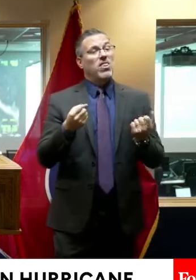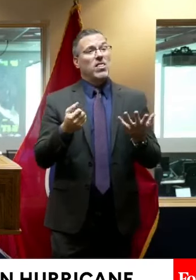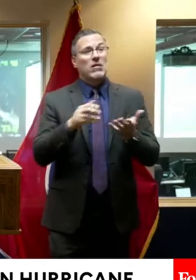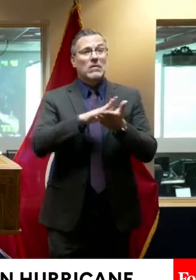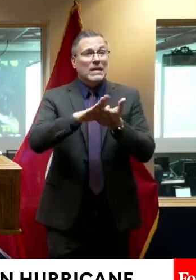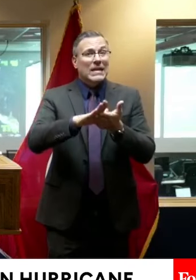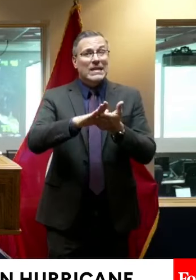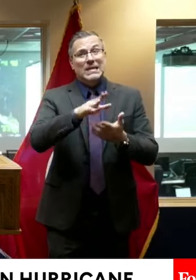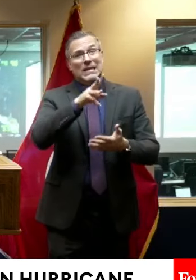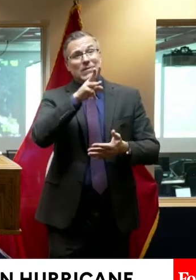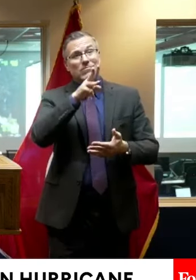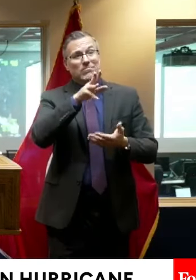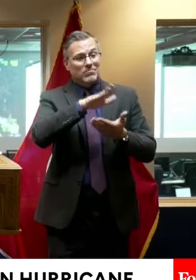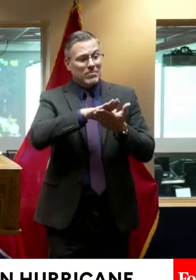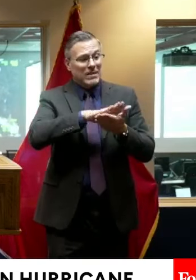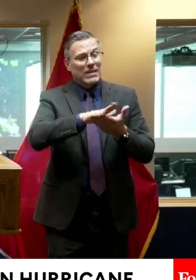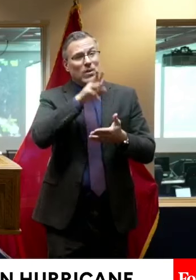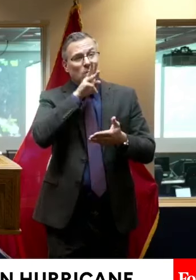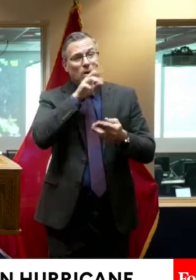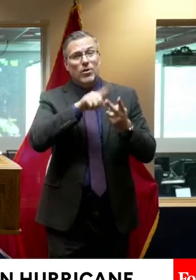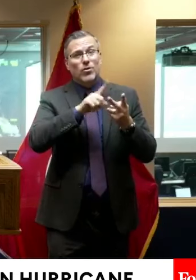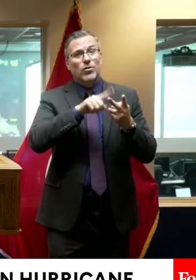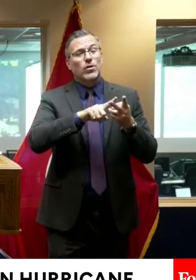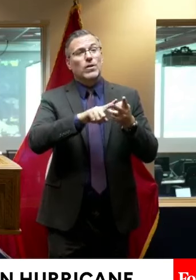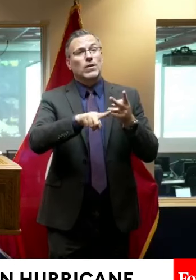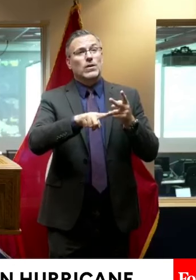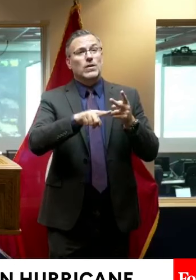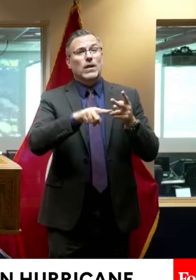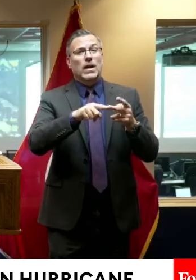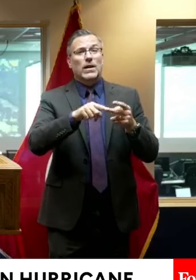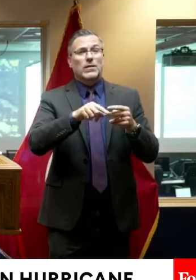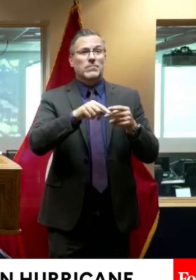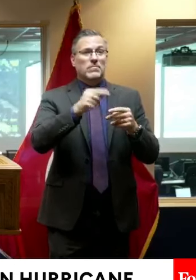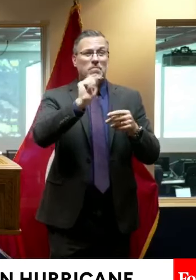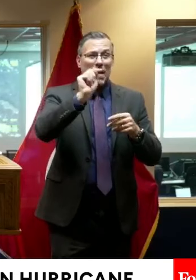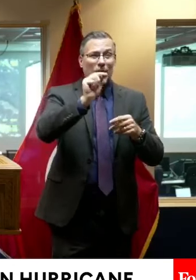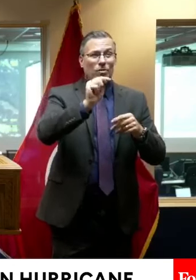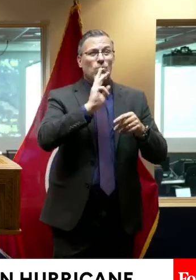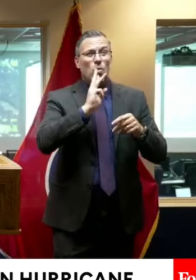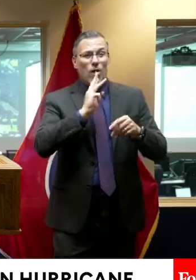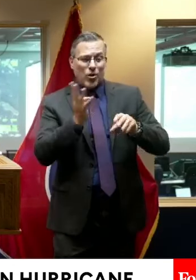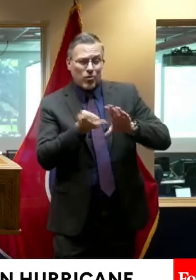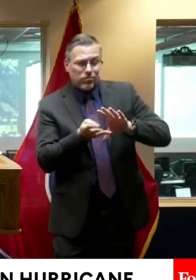water, wastewater, sewage treatment. So